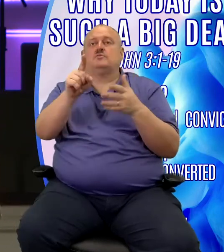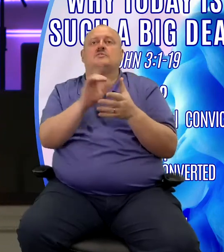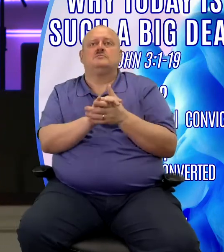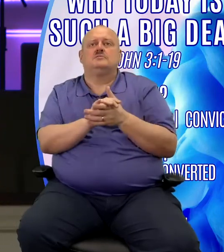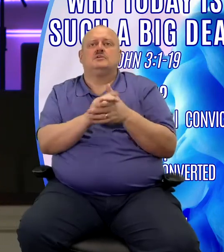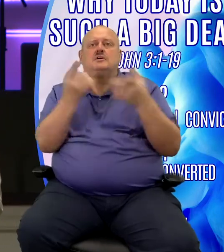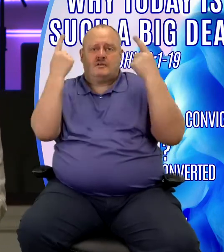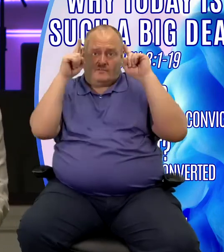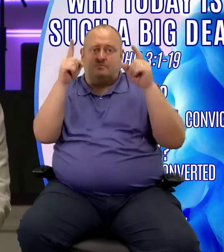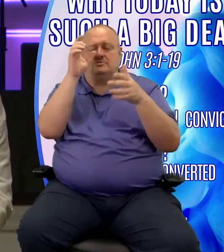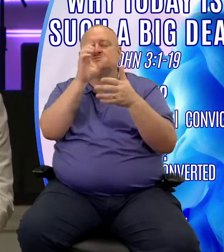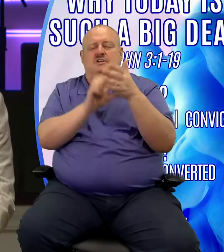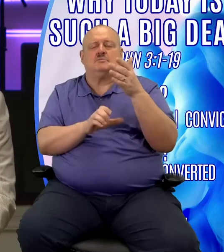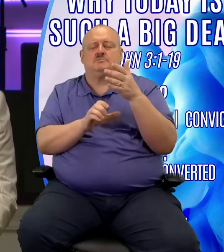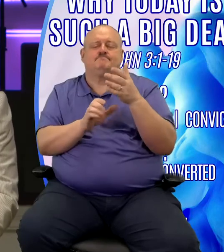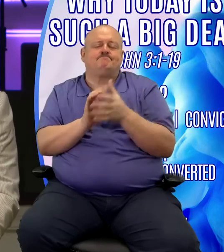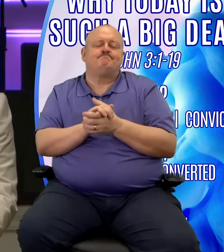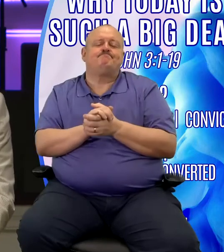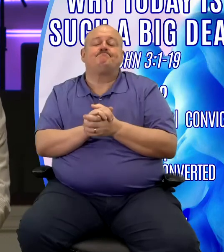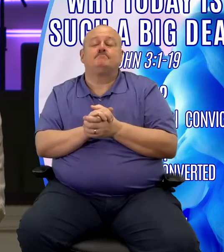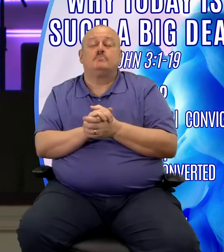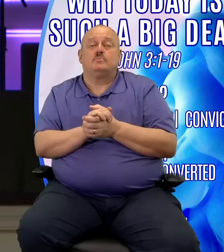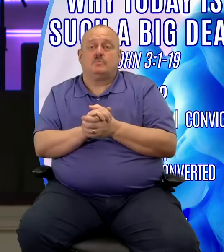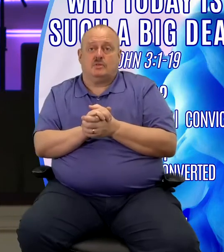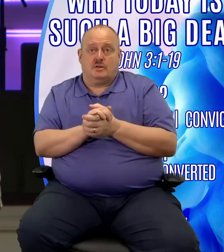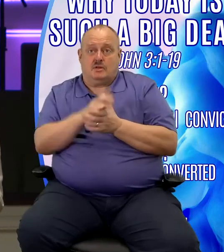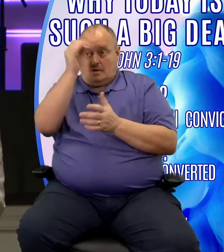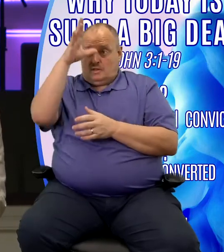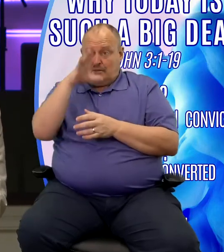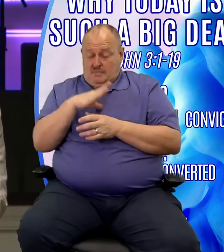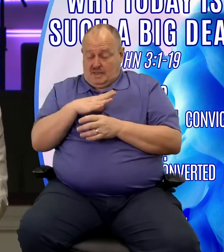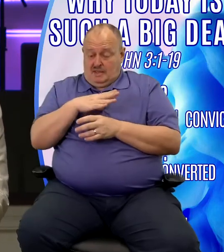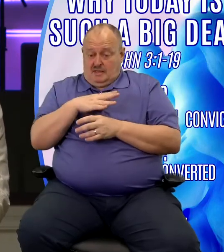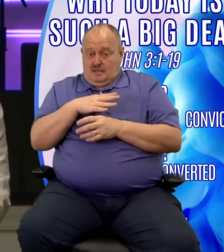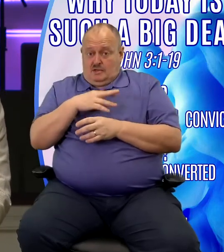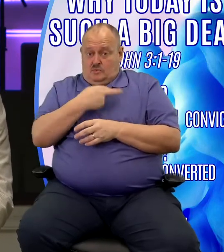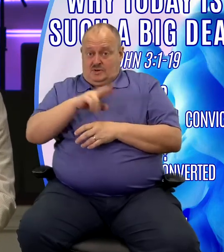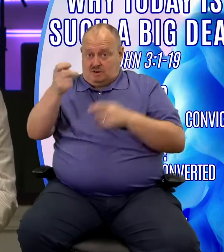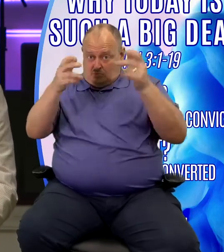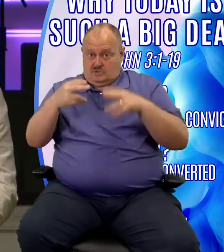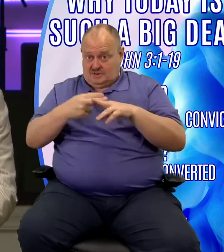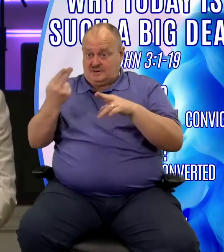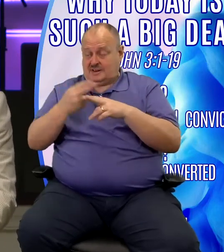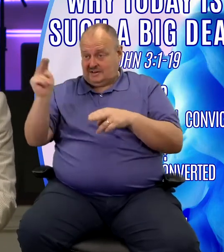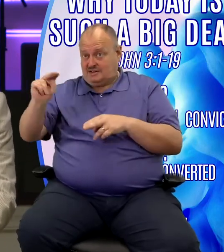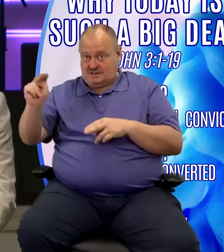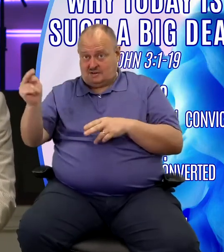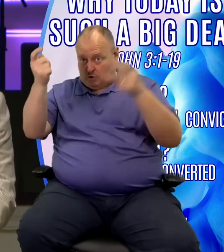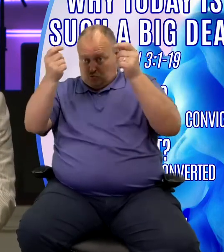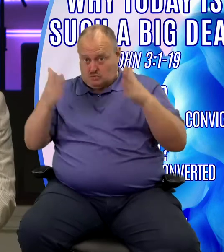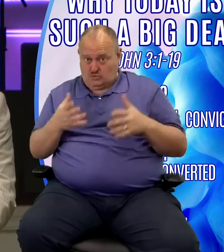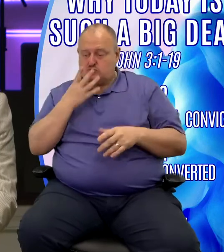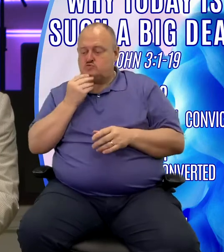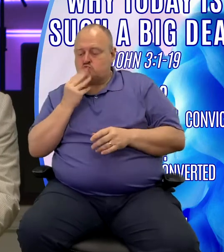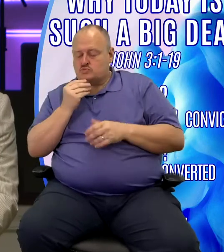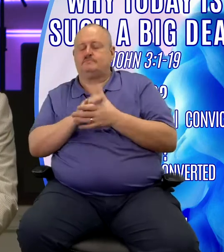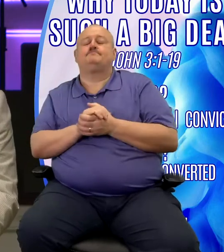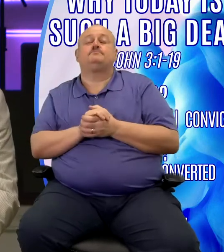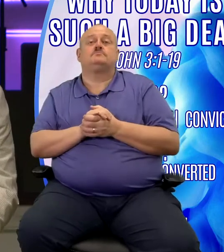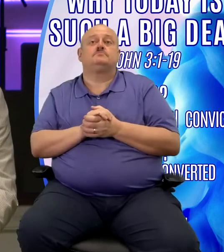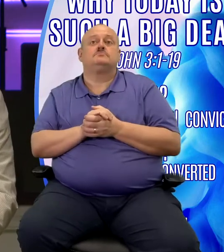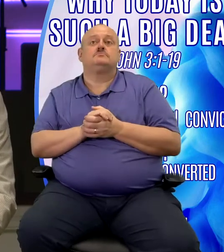famous chapters in all the Bible, says, "There was a man of the Pharisees named Nicodemus, a ruler of the Jews. The